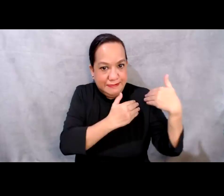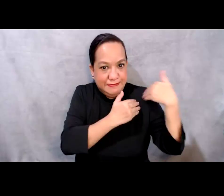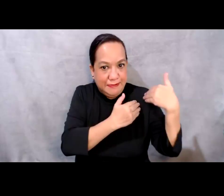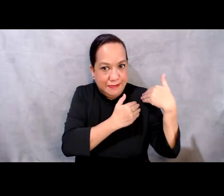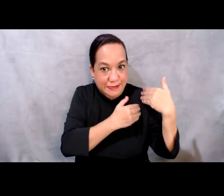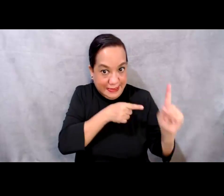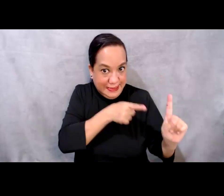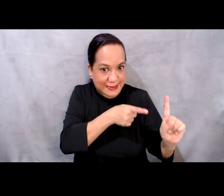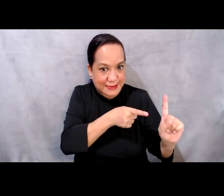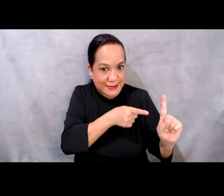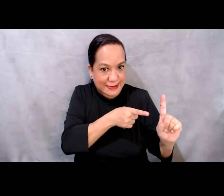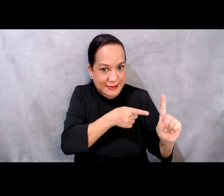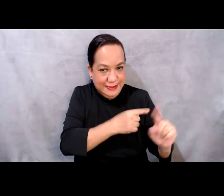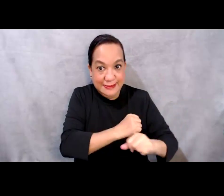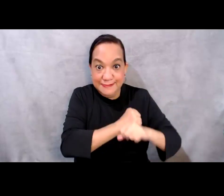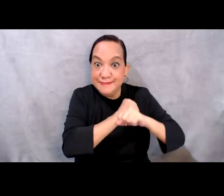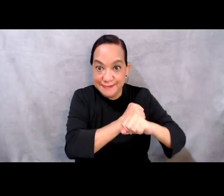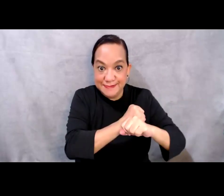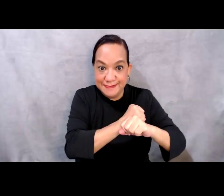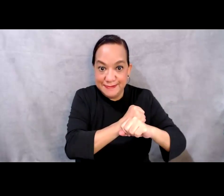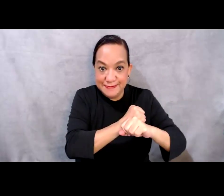We have not seen this in our case.